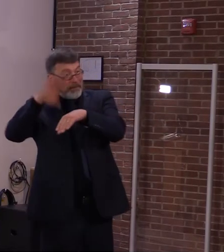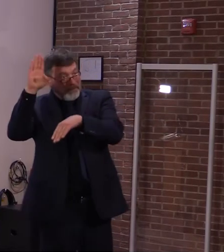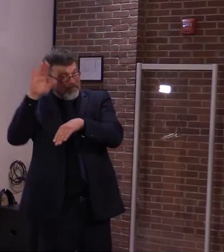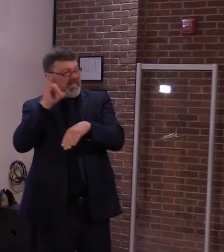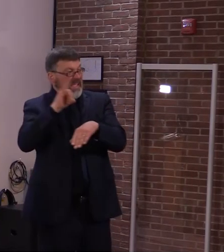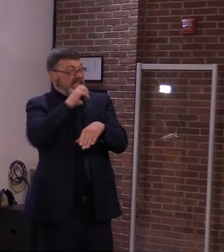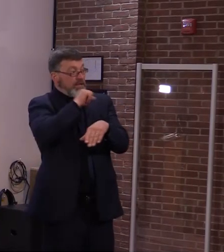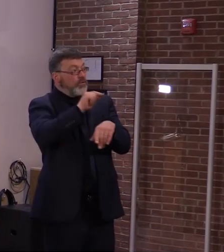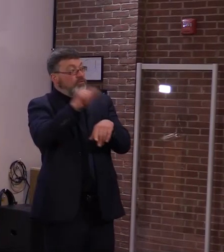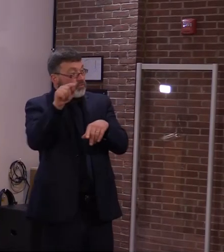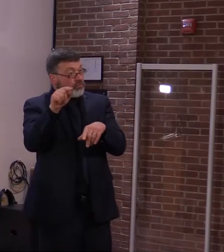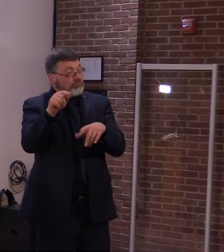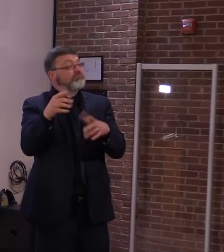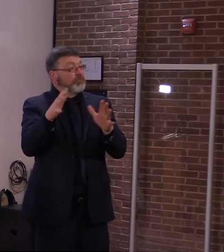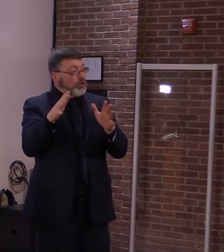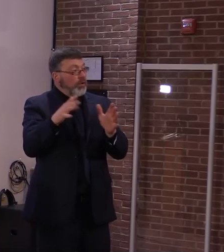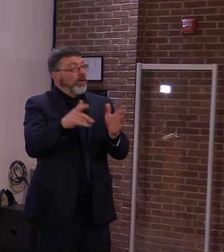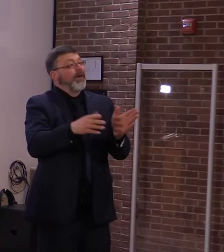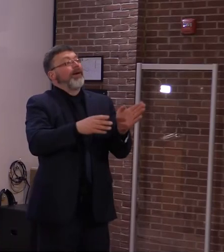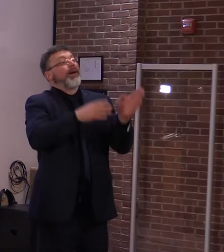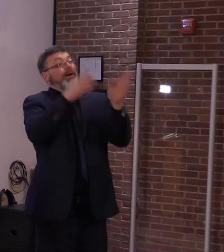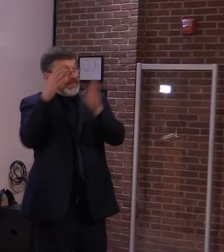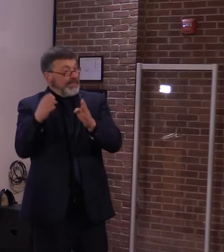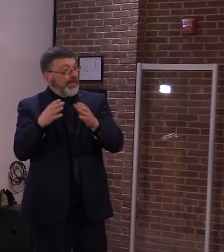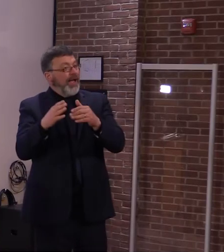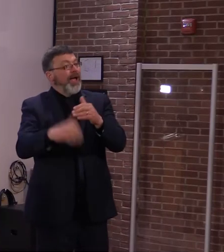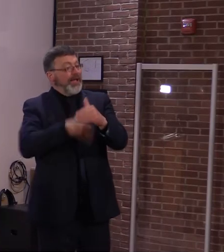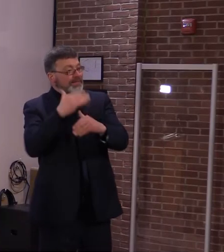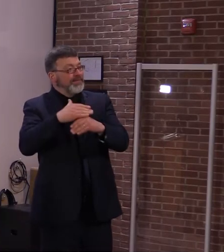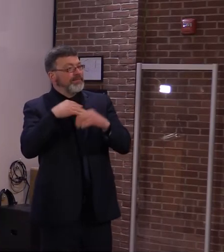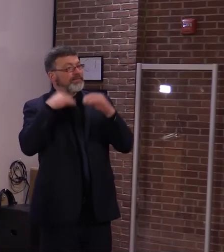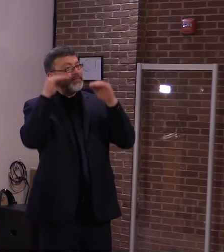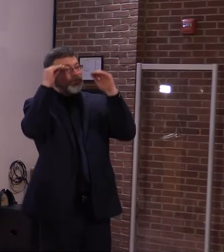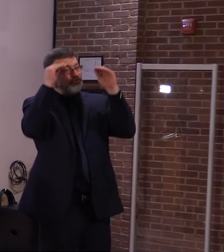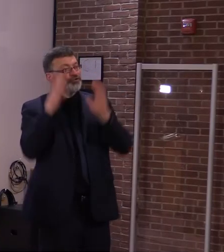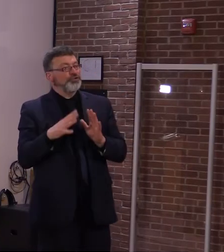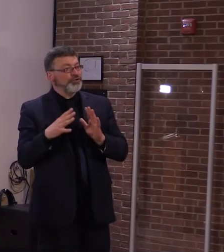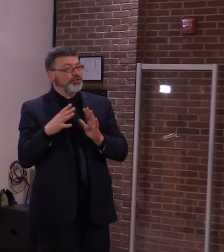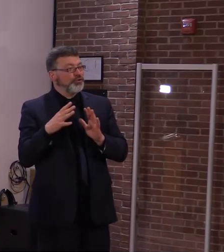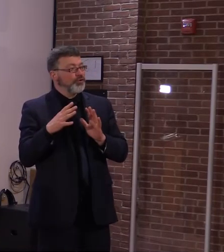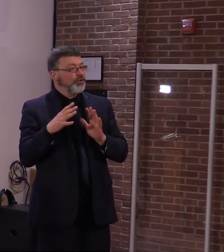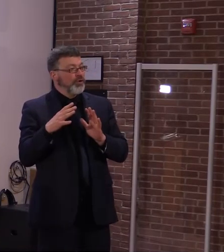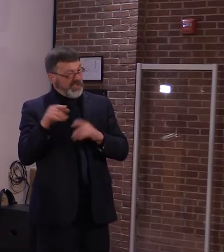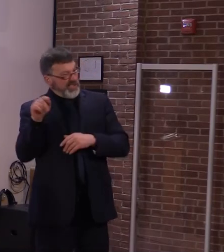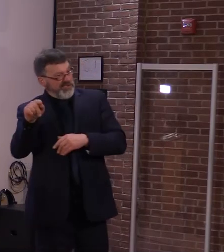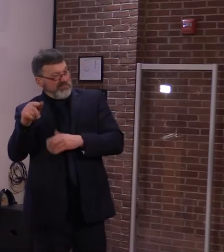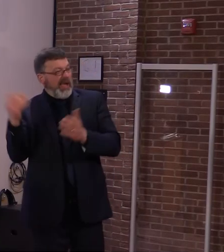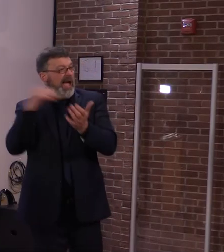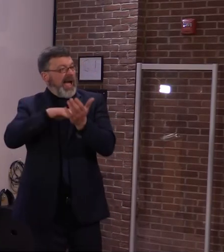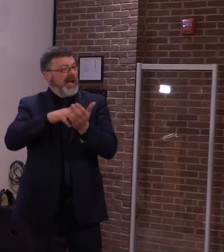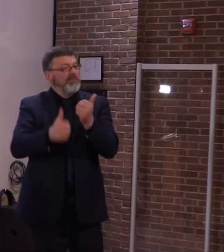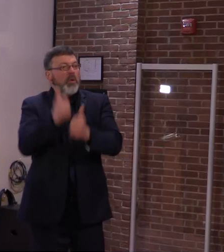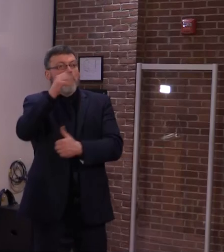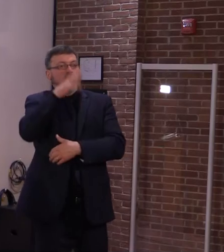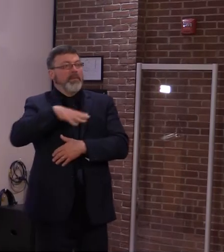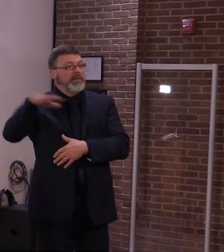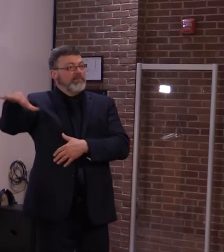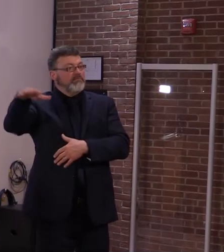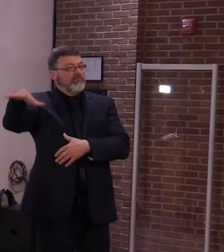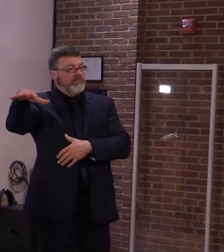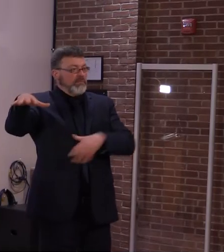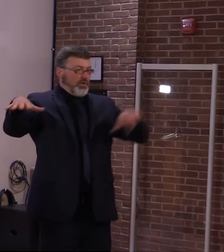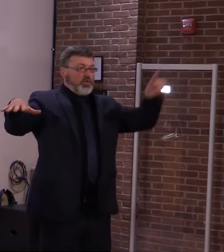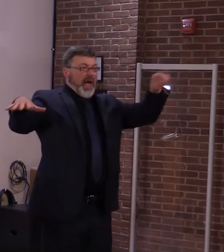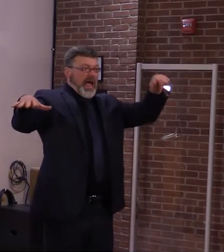If you look at healthcare in general, historically, just looking at who comprises visits